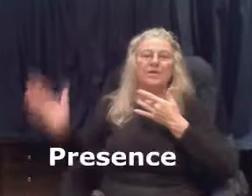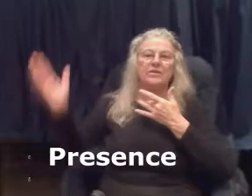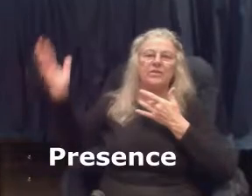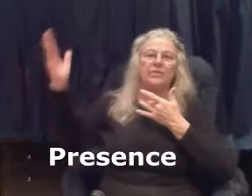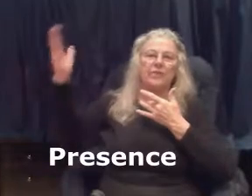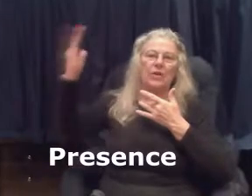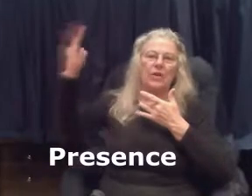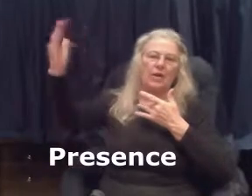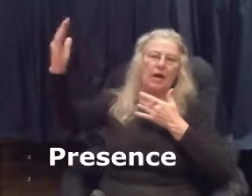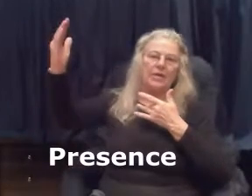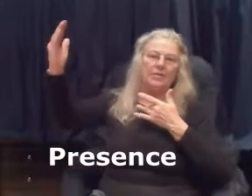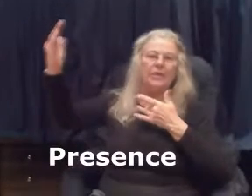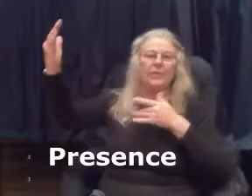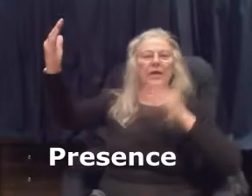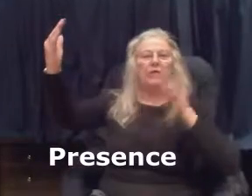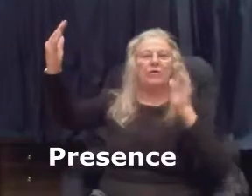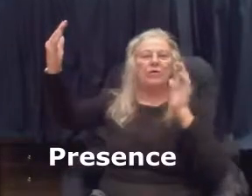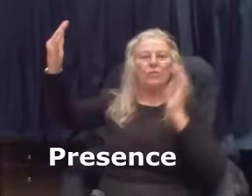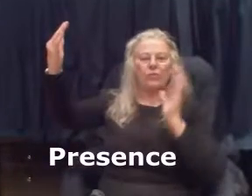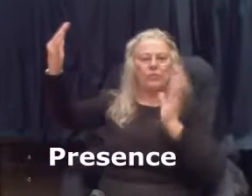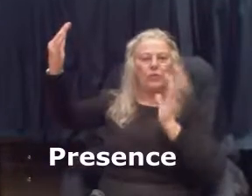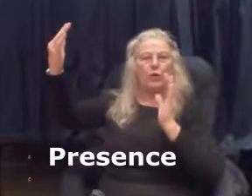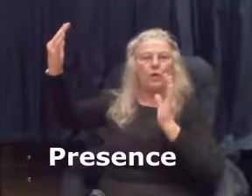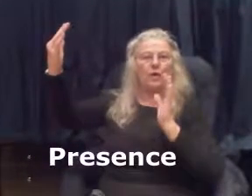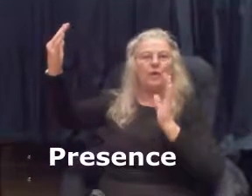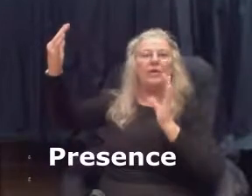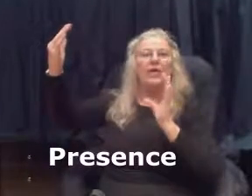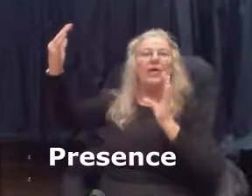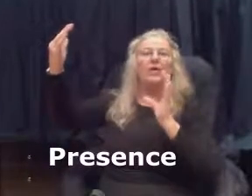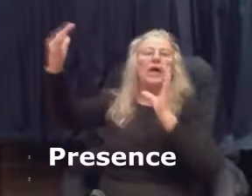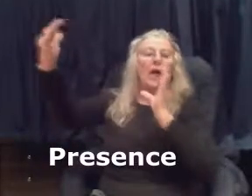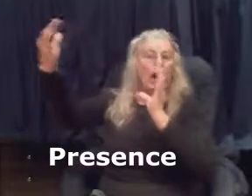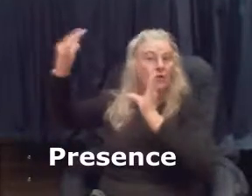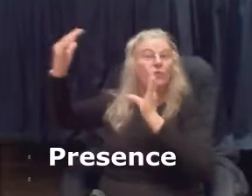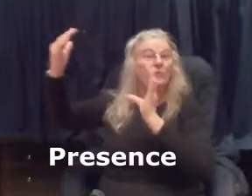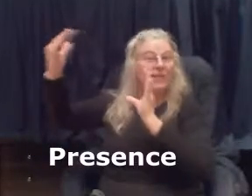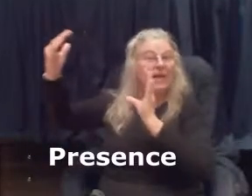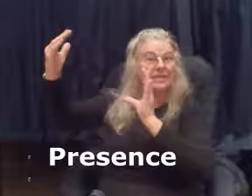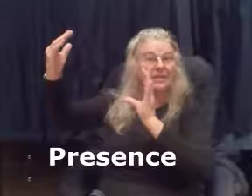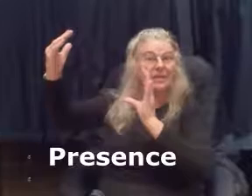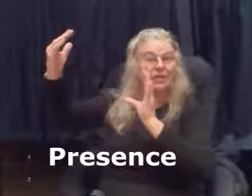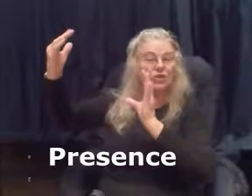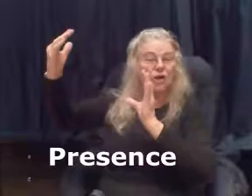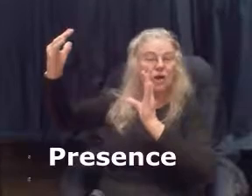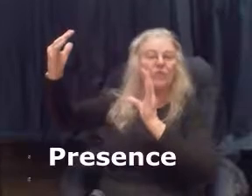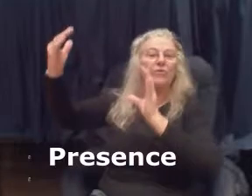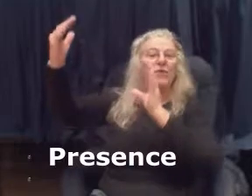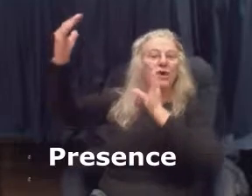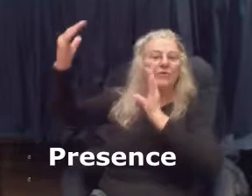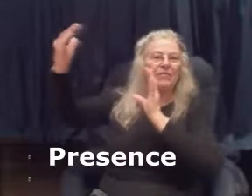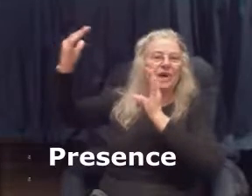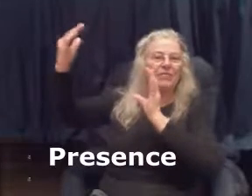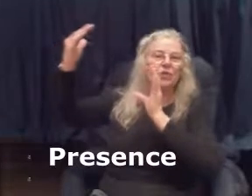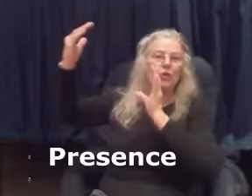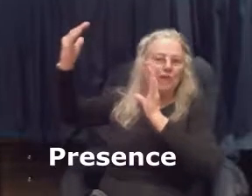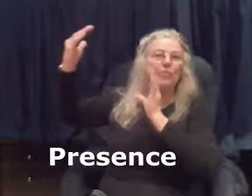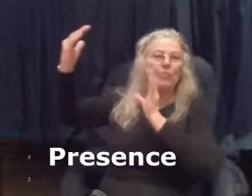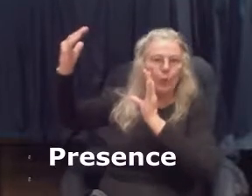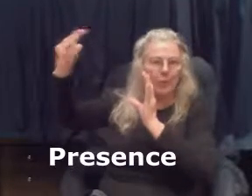Presence. God is up here, you're down here, and you're facing each other. That you're in the